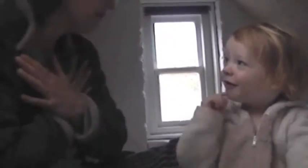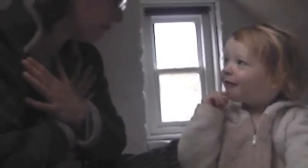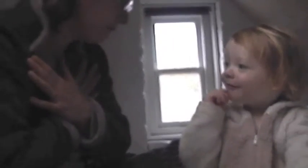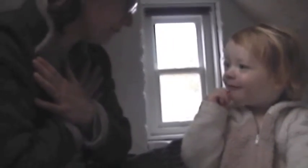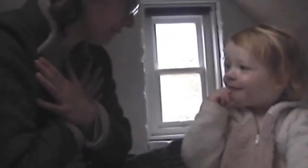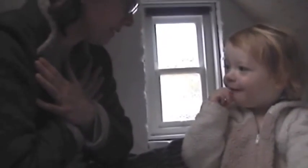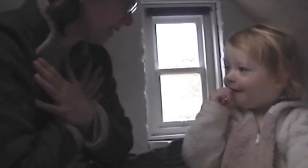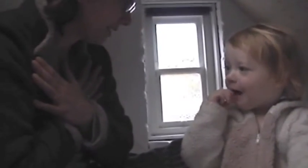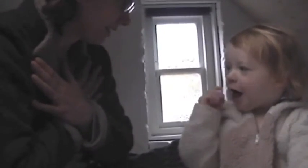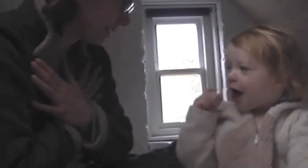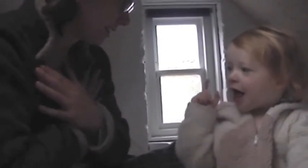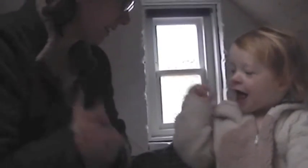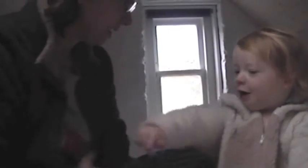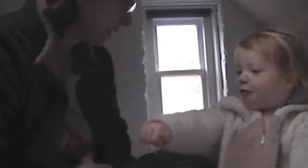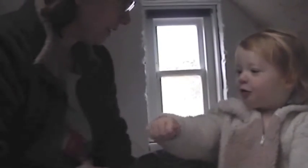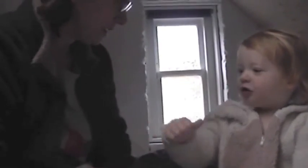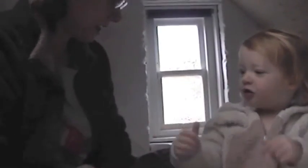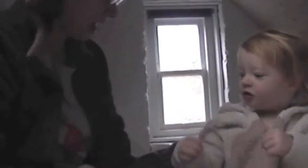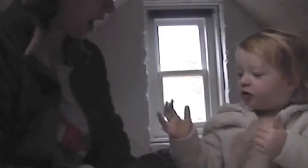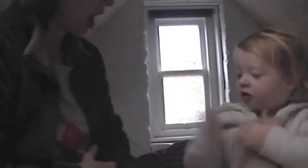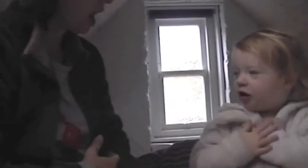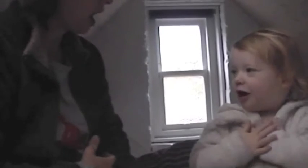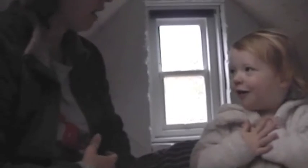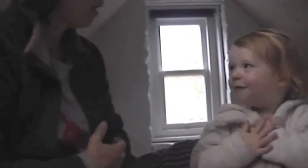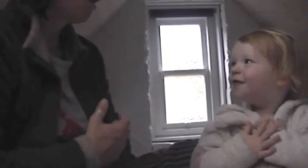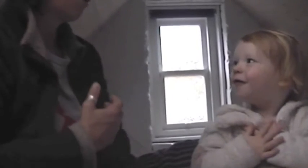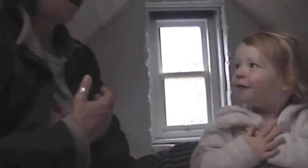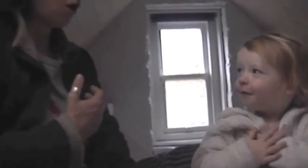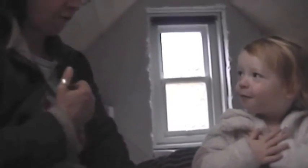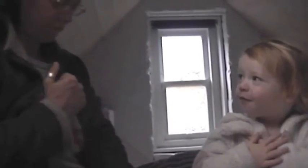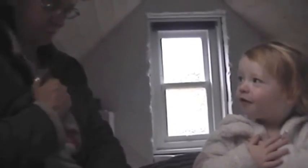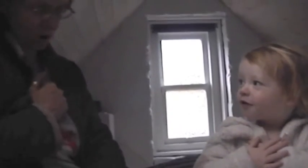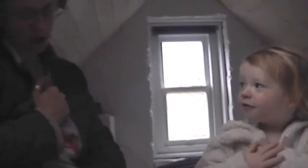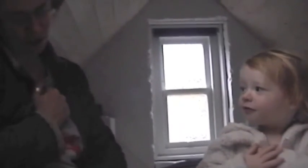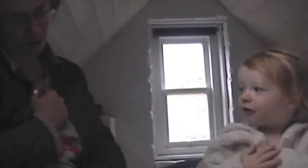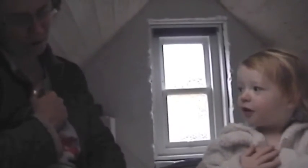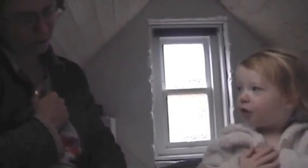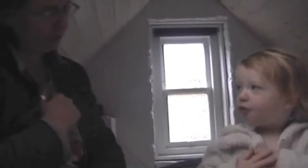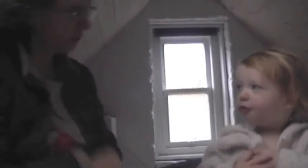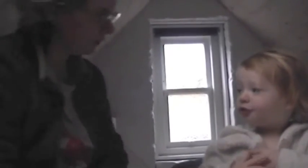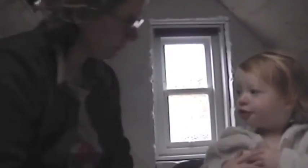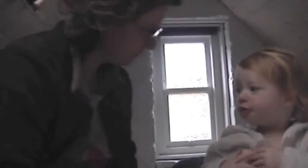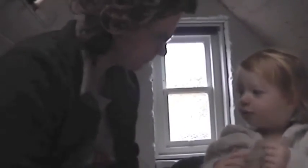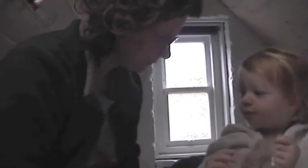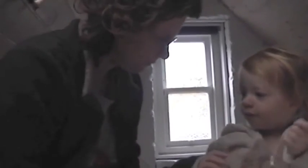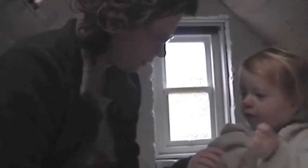love. Out love. Of my own.